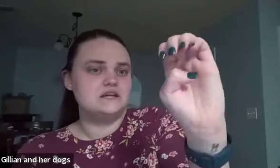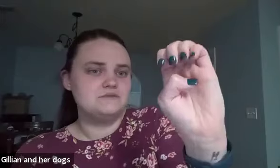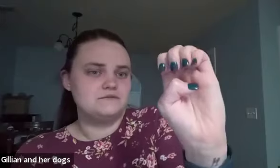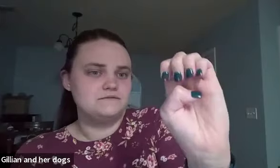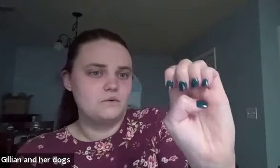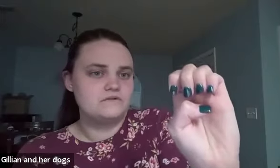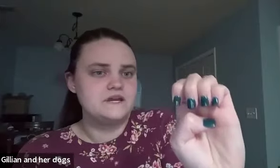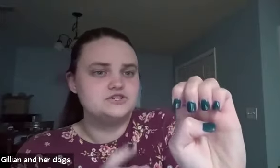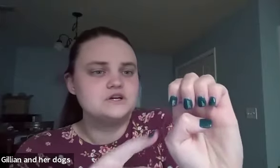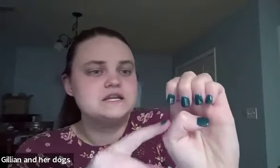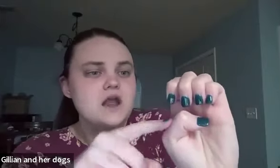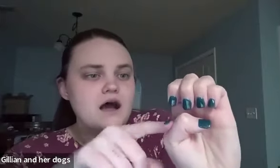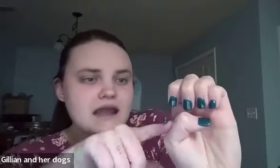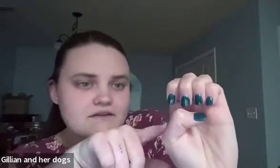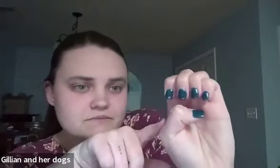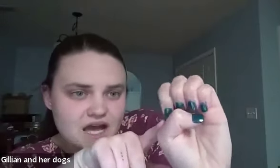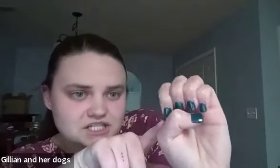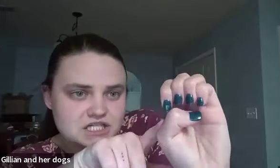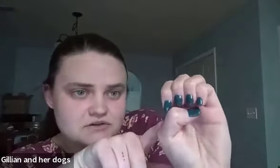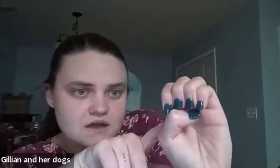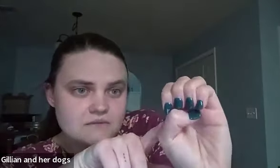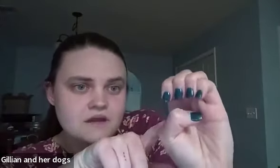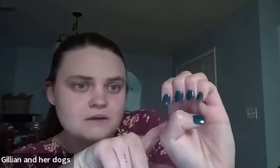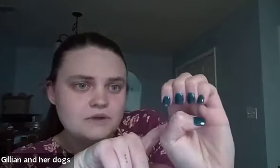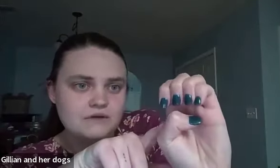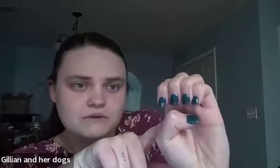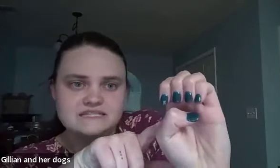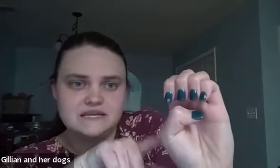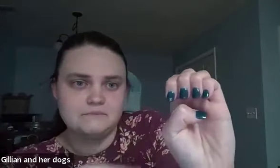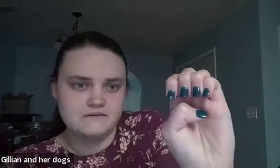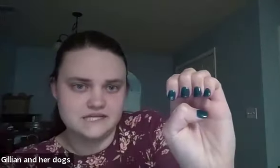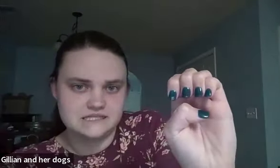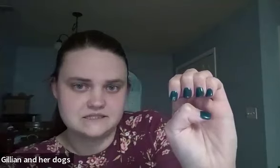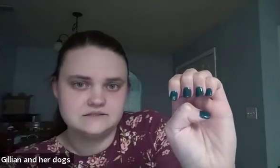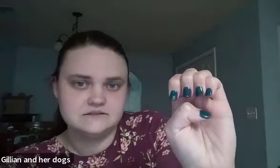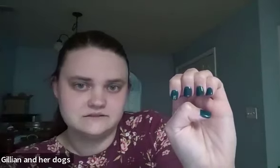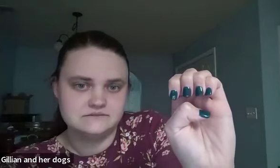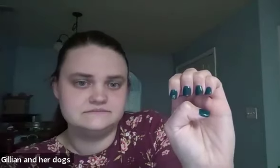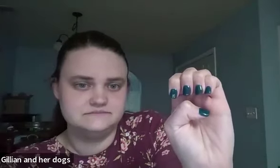is going to have your four fingers. You're going to not have them touching your thumb, but like resting above it.